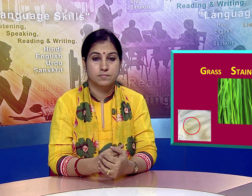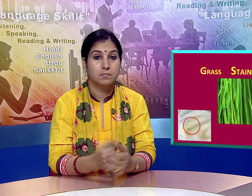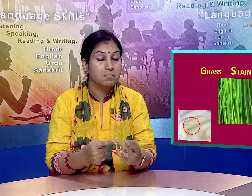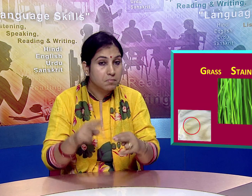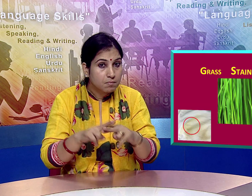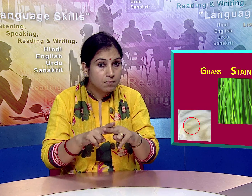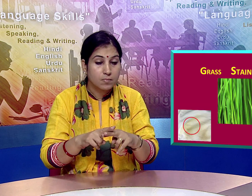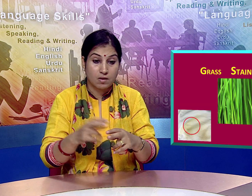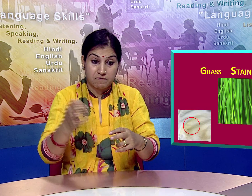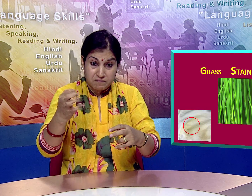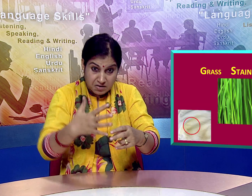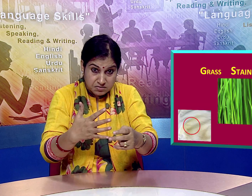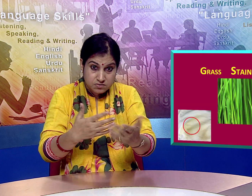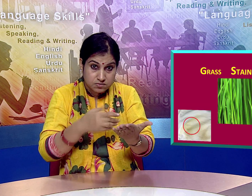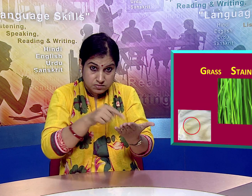if the stain is fresh,